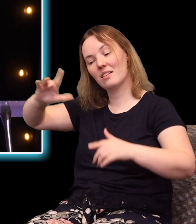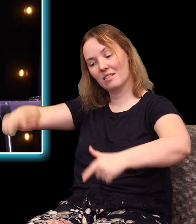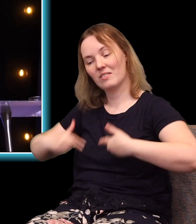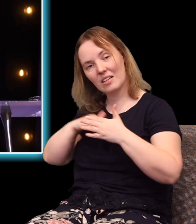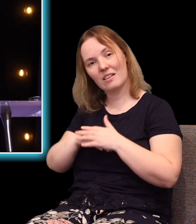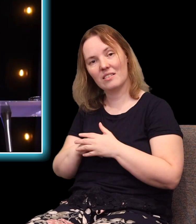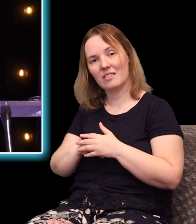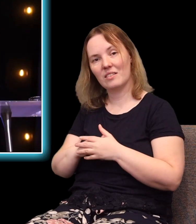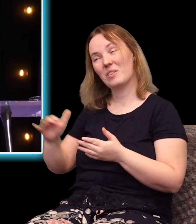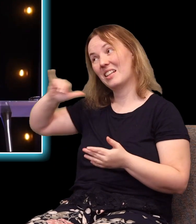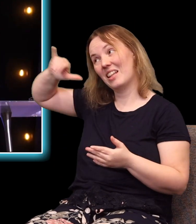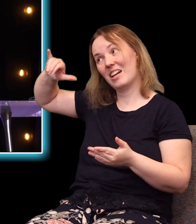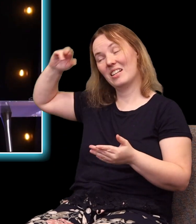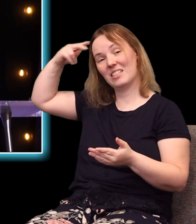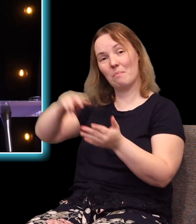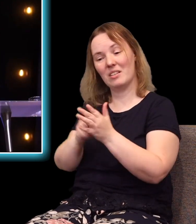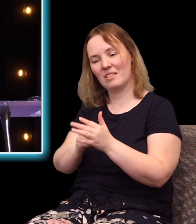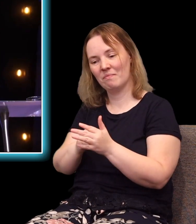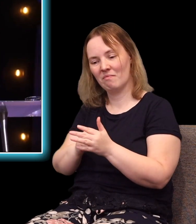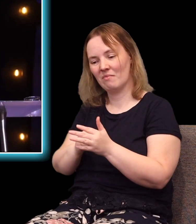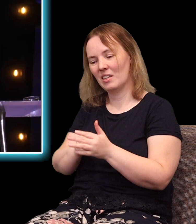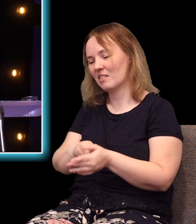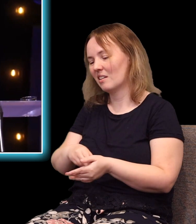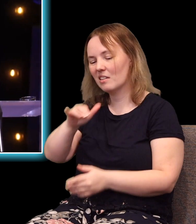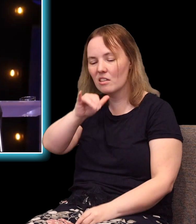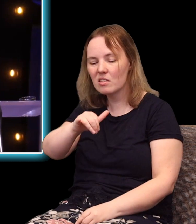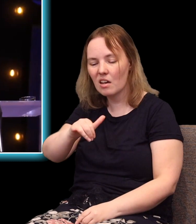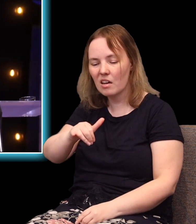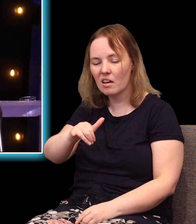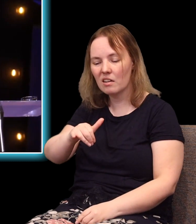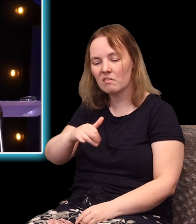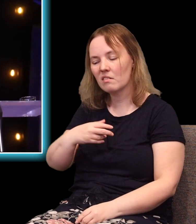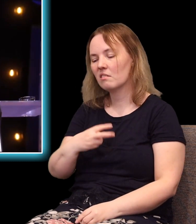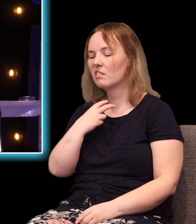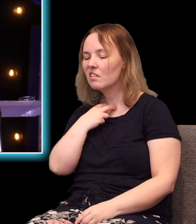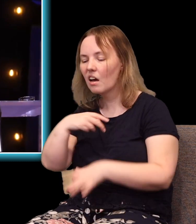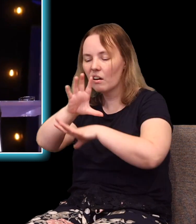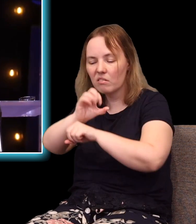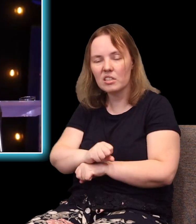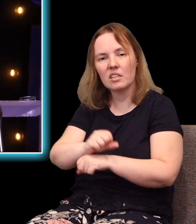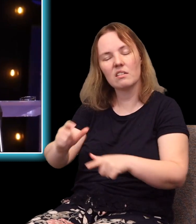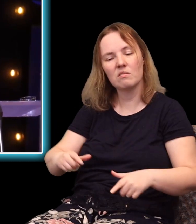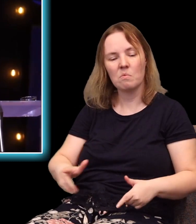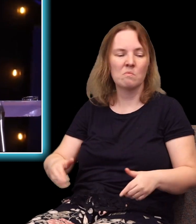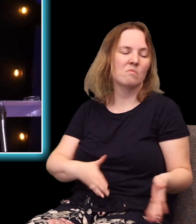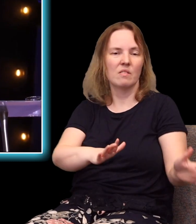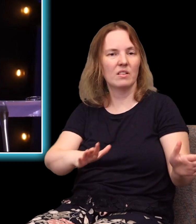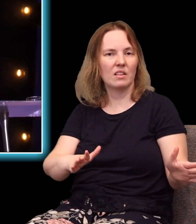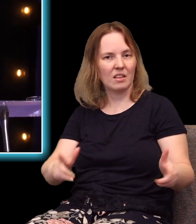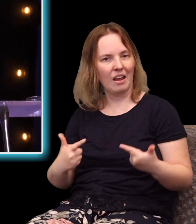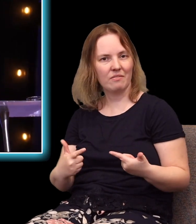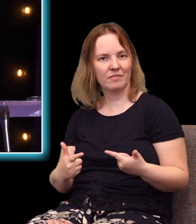us. That's what likeness means. So it's not just this staid, predictable Christian lifestyle. There's actually a